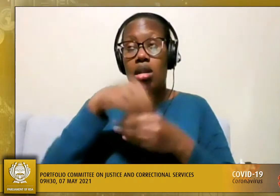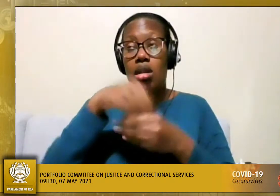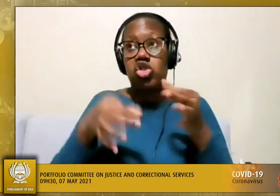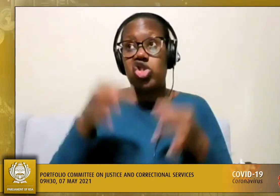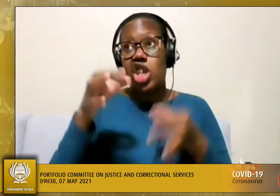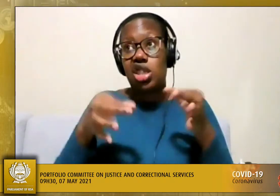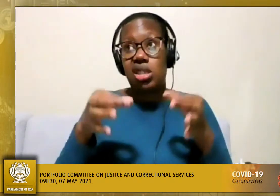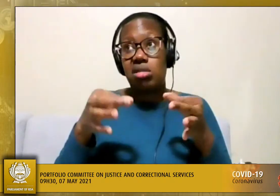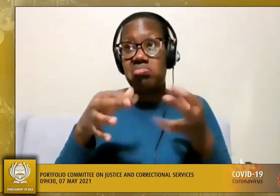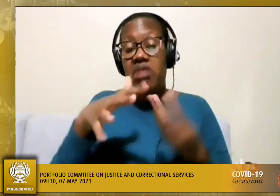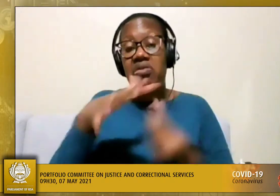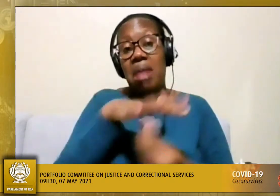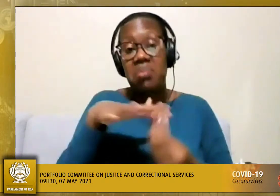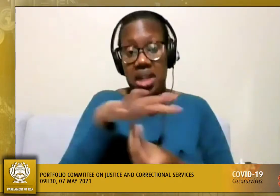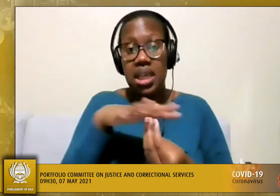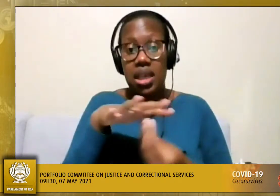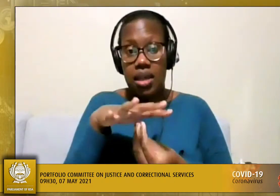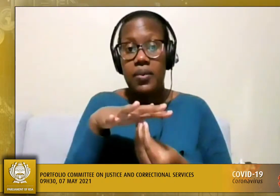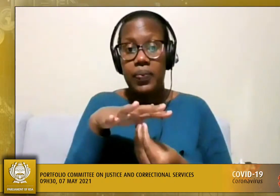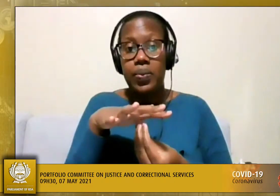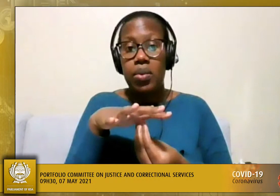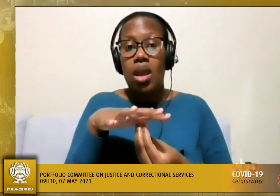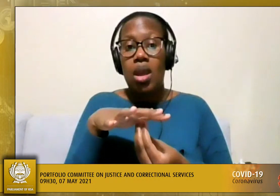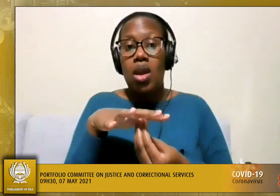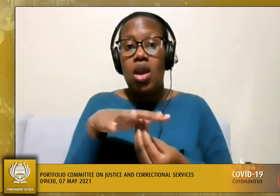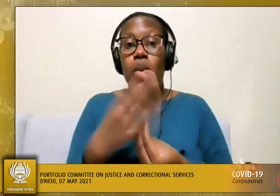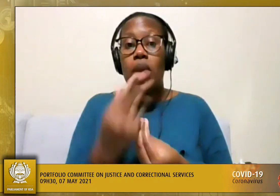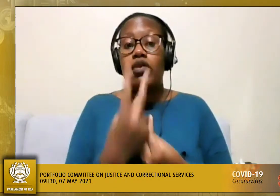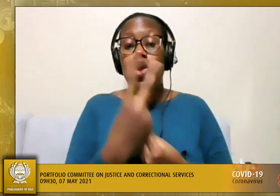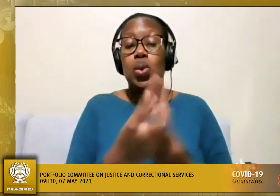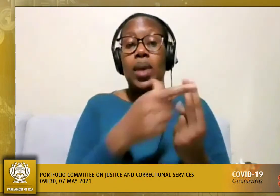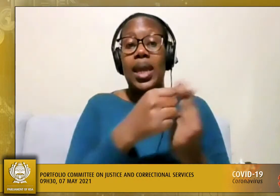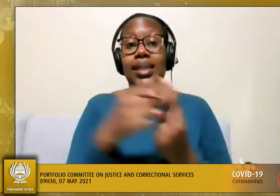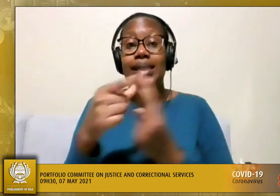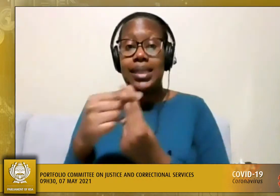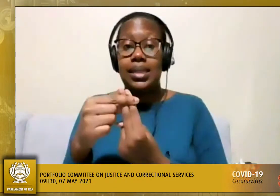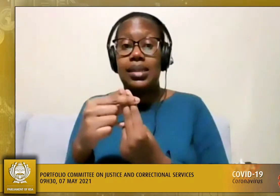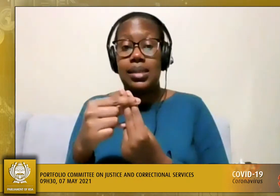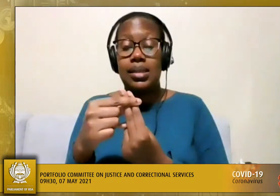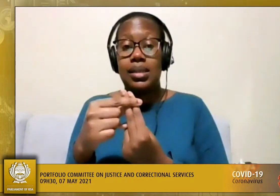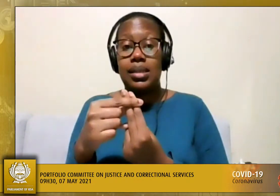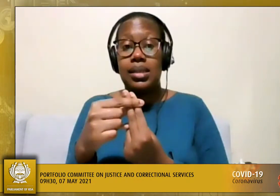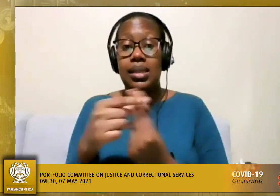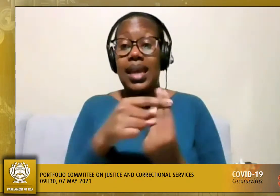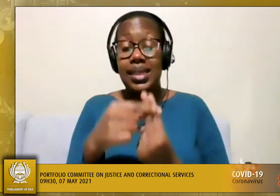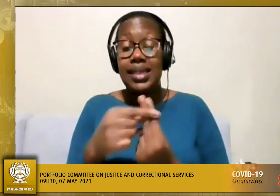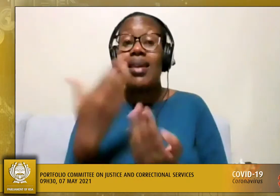family we have two entities that can raise